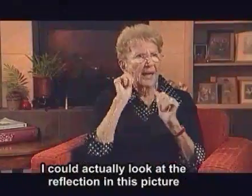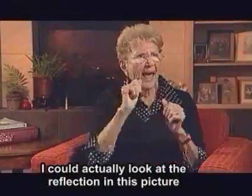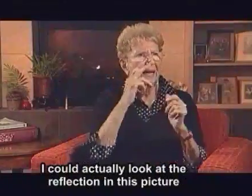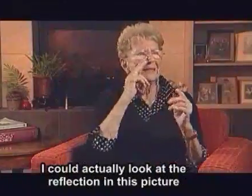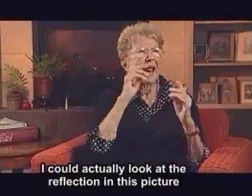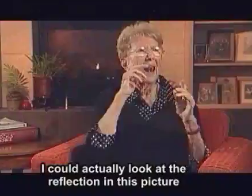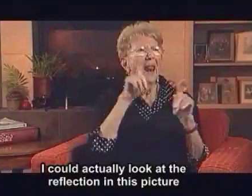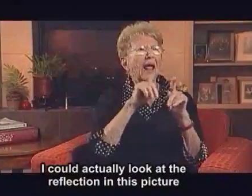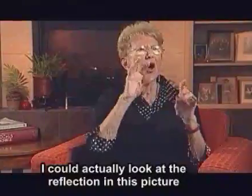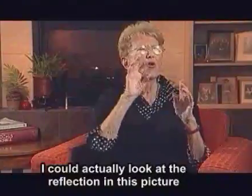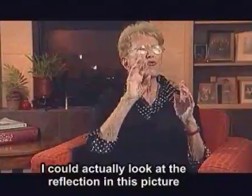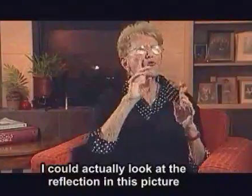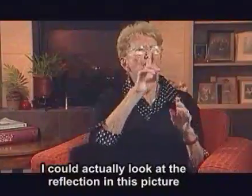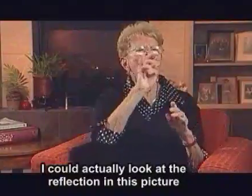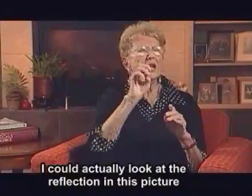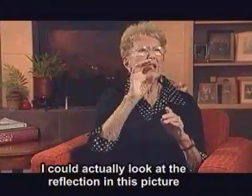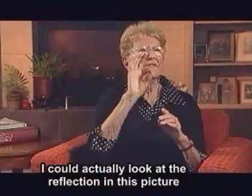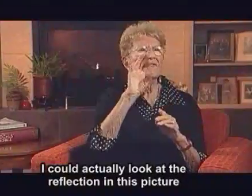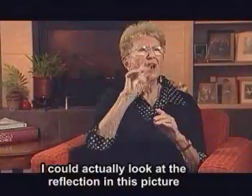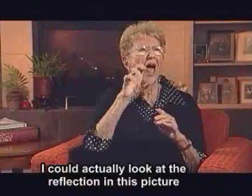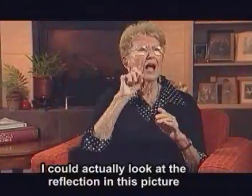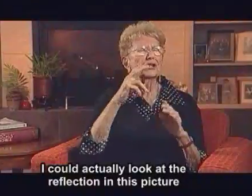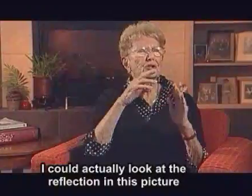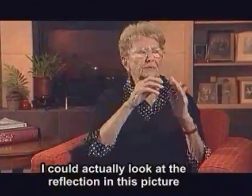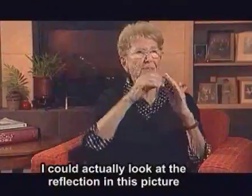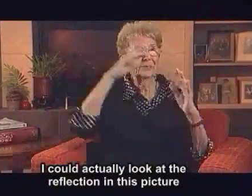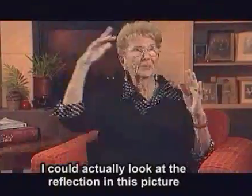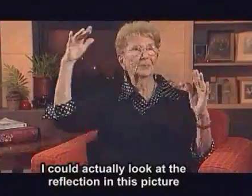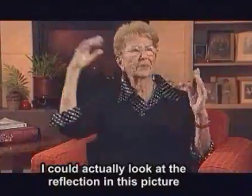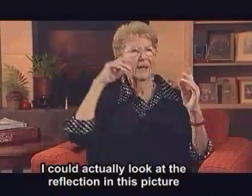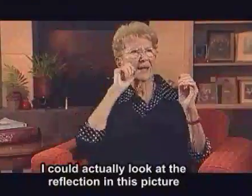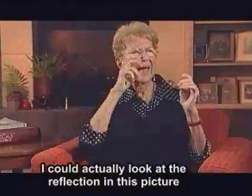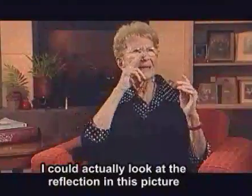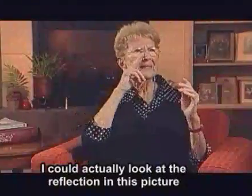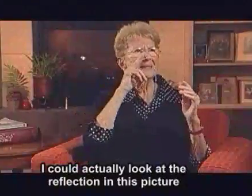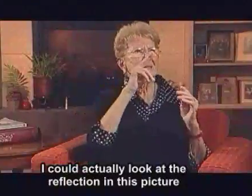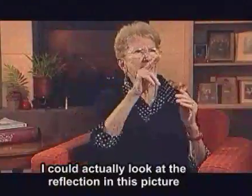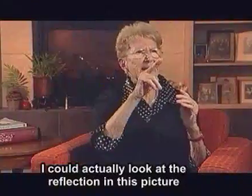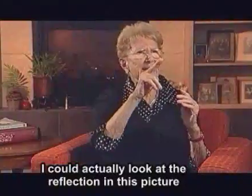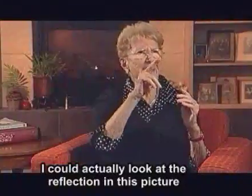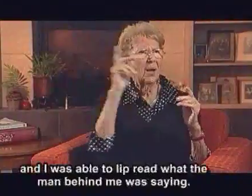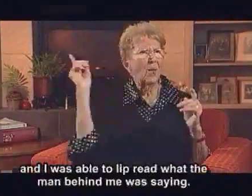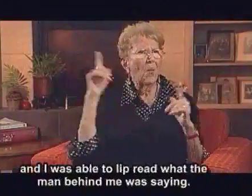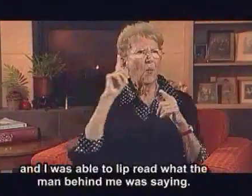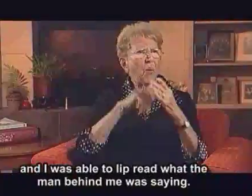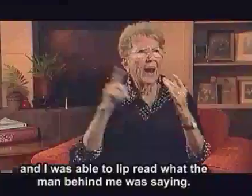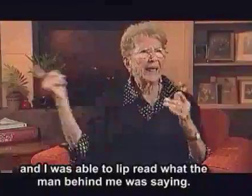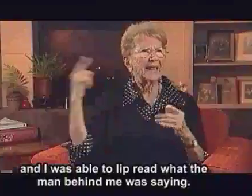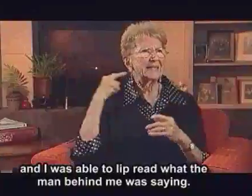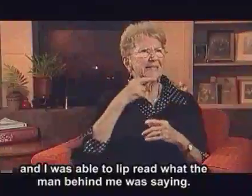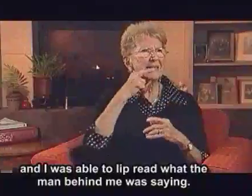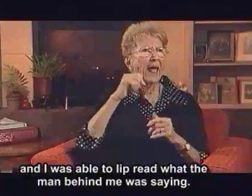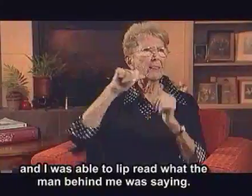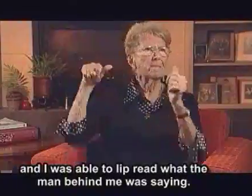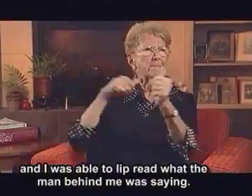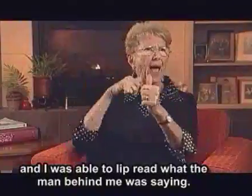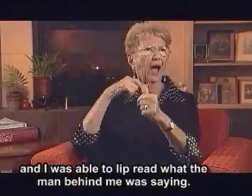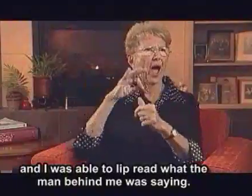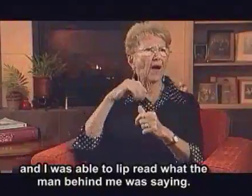I could actually look at the reflection in this picture, and I was able to lip read what the man